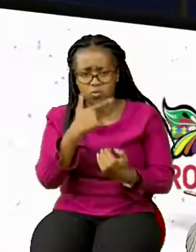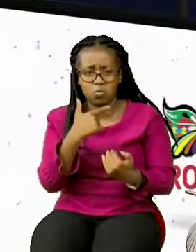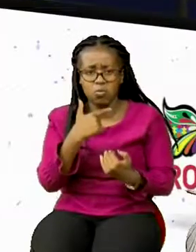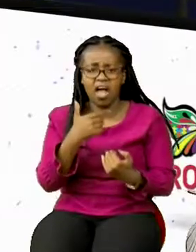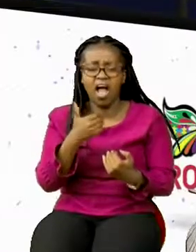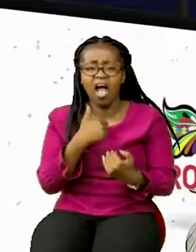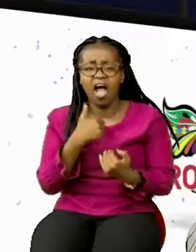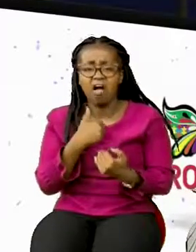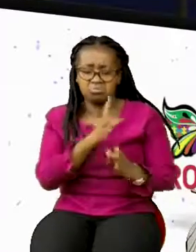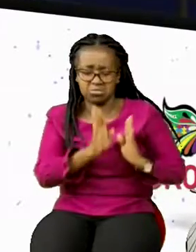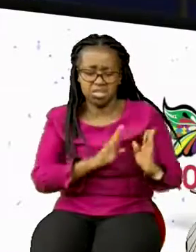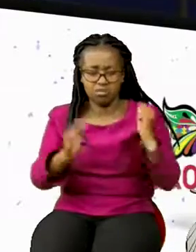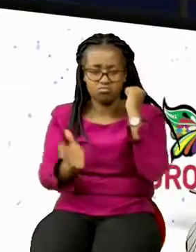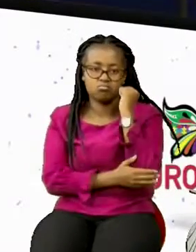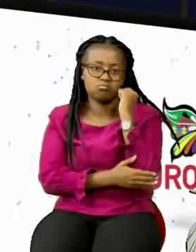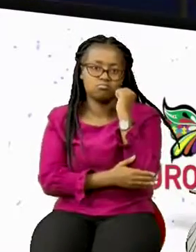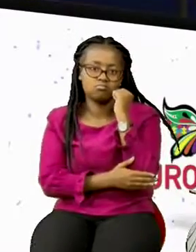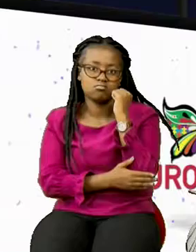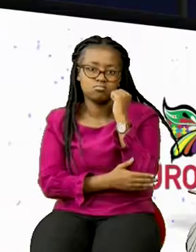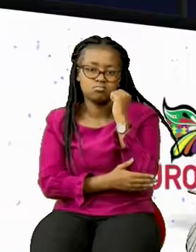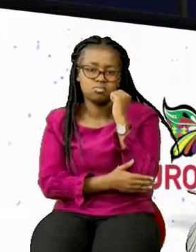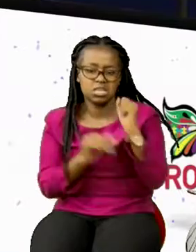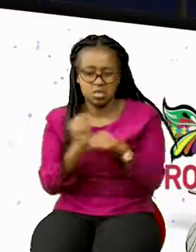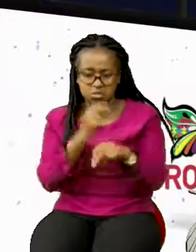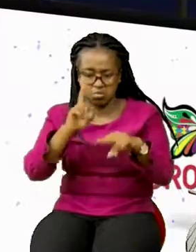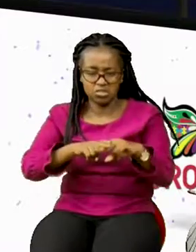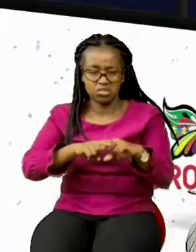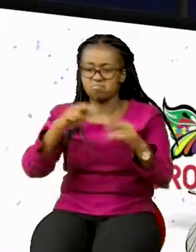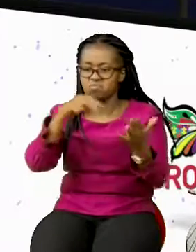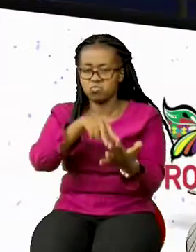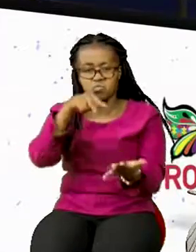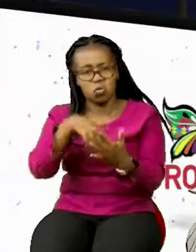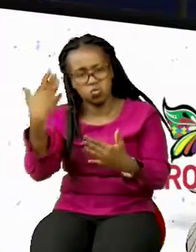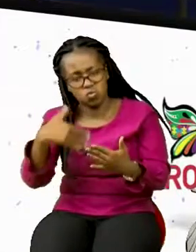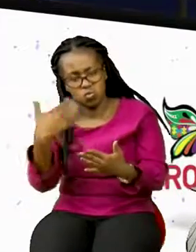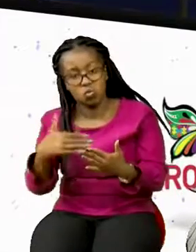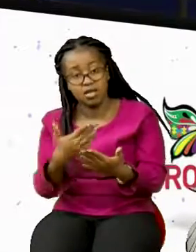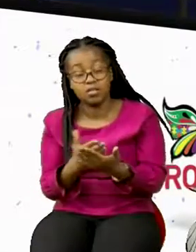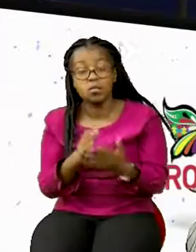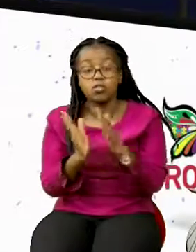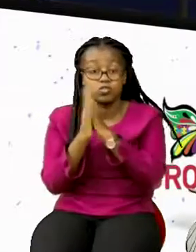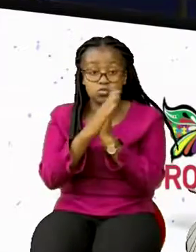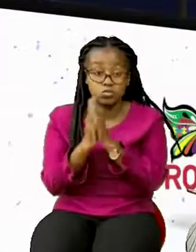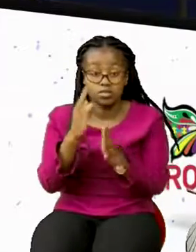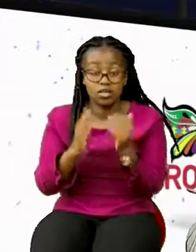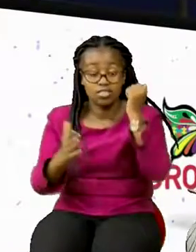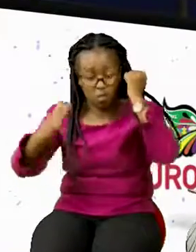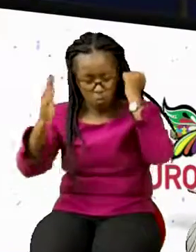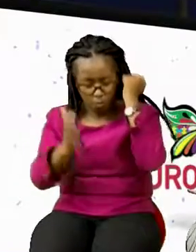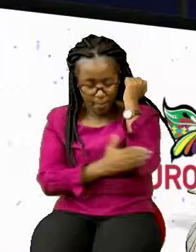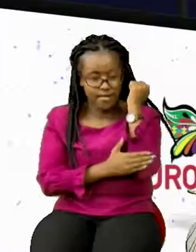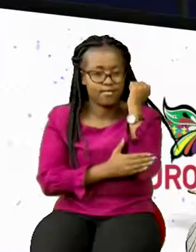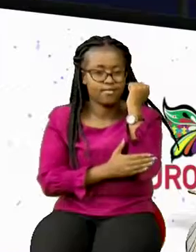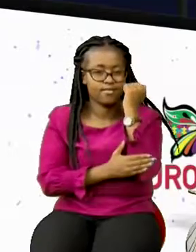indisciplined because of how they behave and because they can't sit still. And the sad bit, one of the stories, the worst we have had so